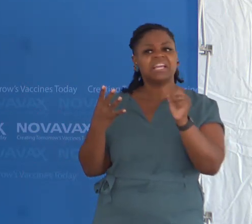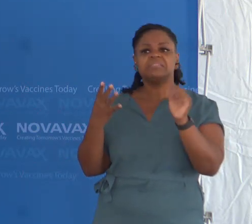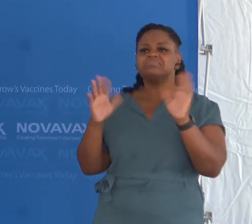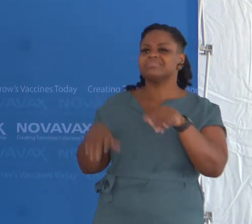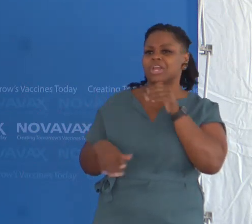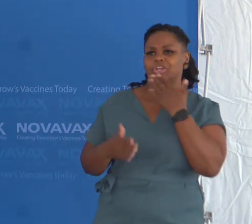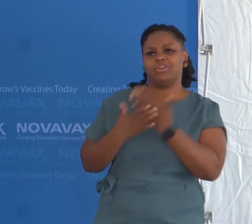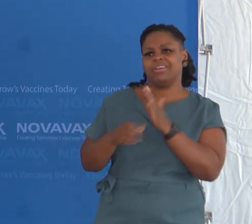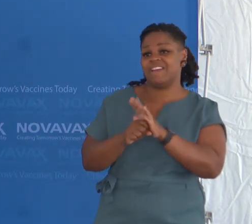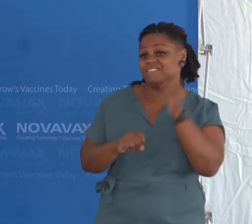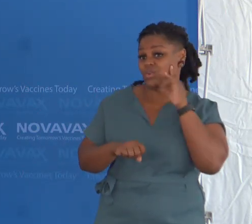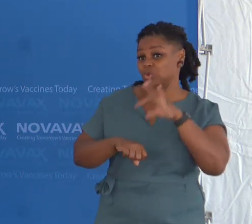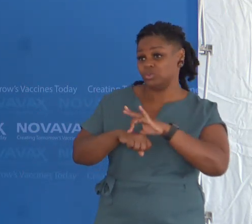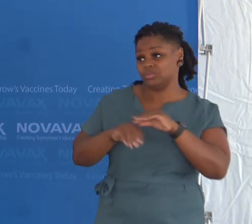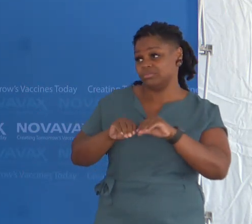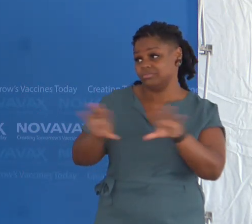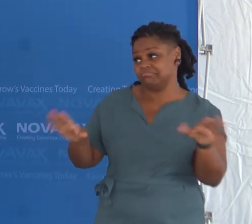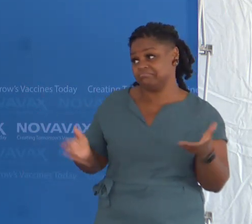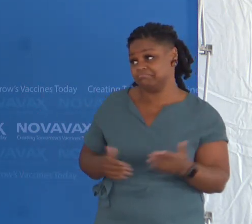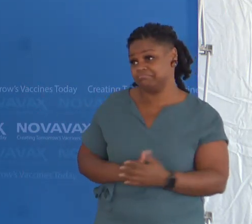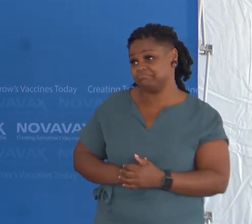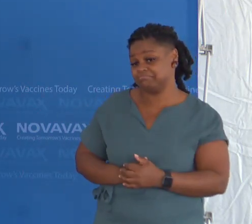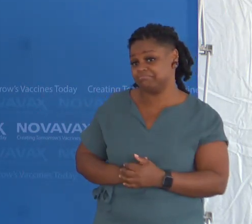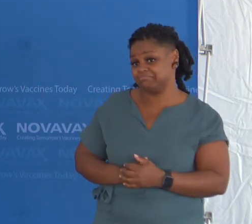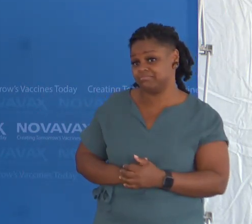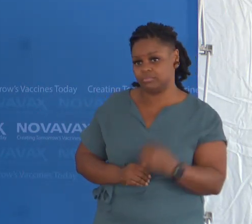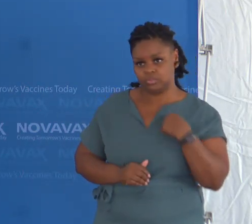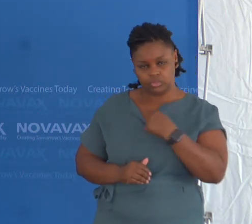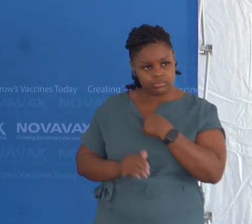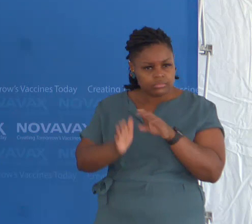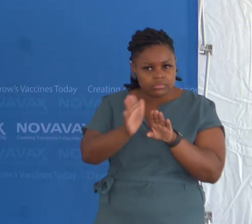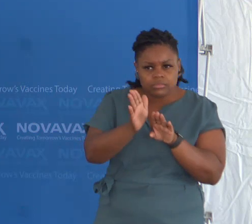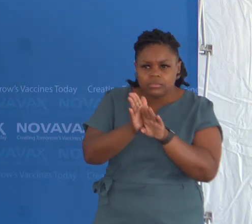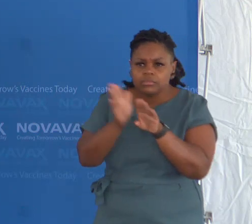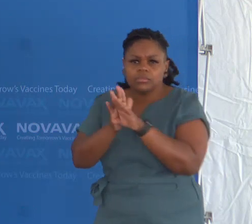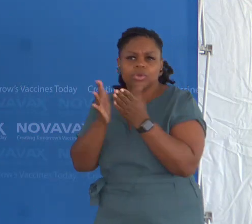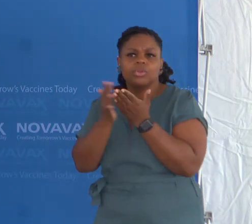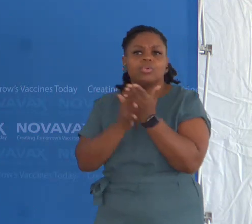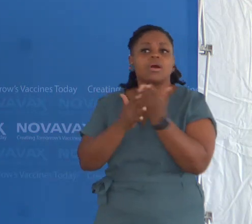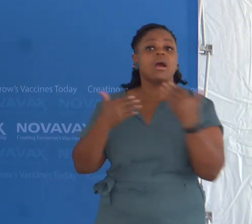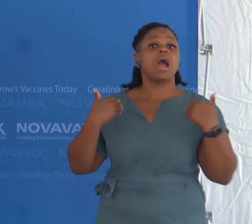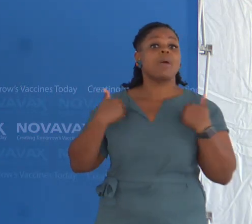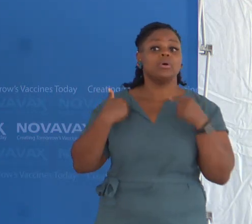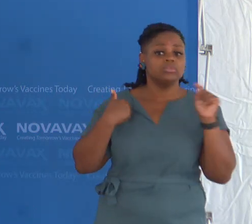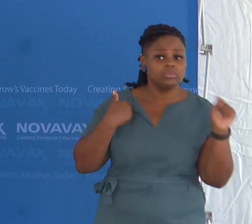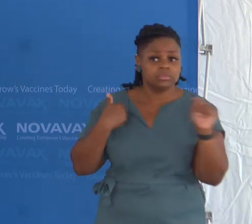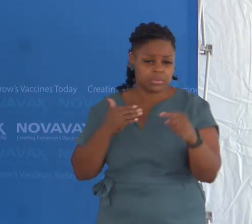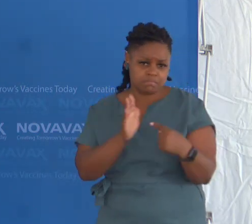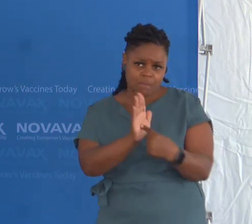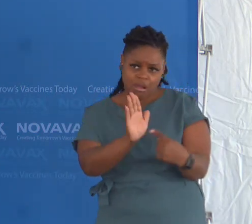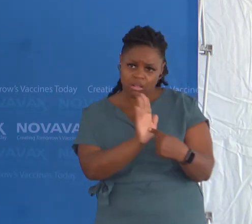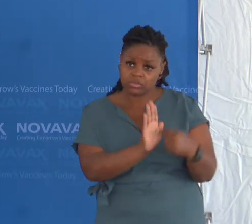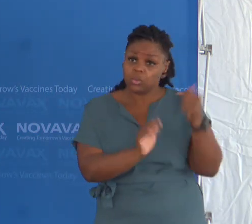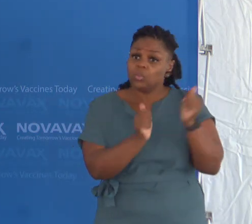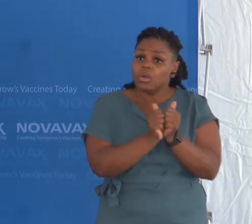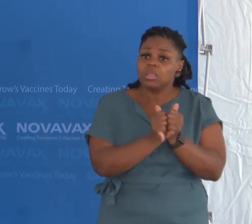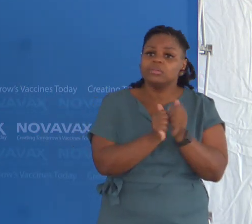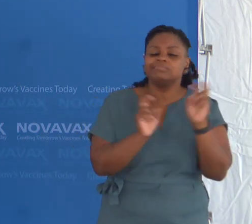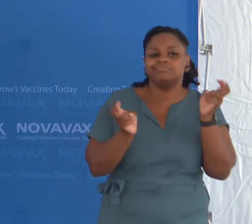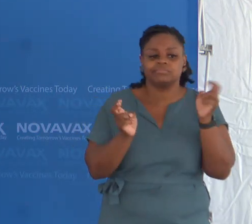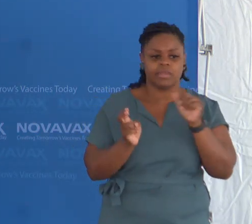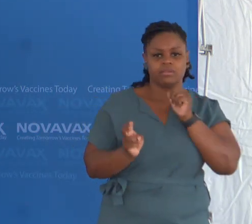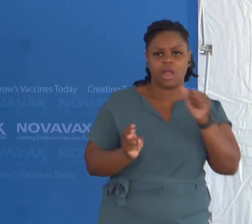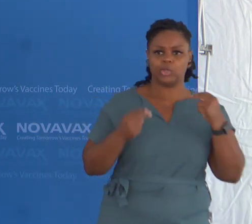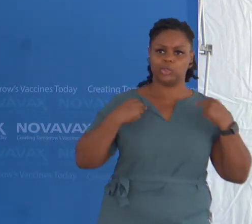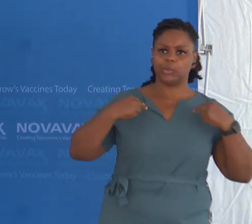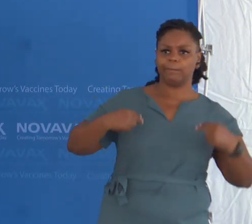been developing the vaccine through animal models, through non-human primates. We've shown that it works. We're